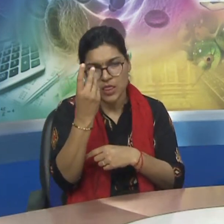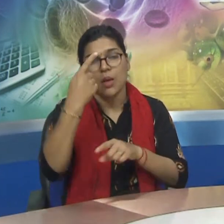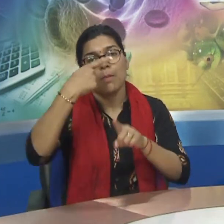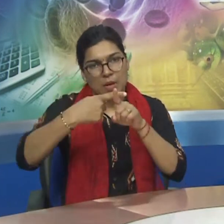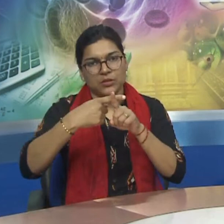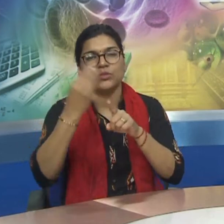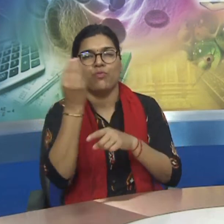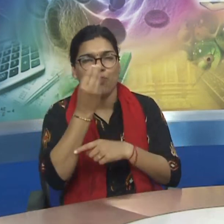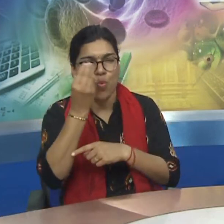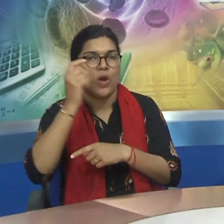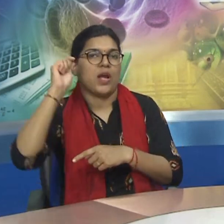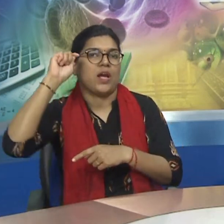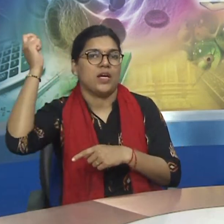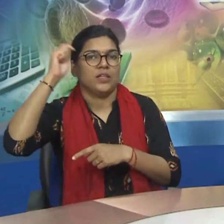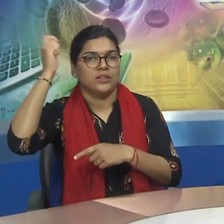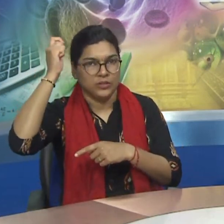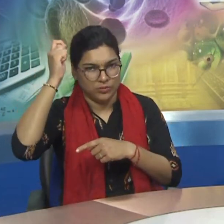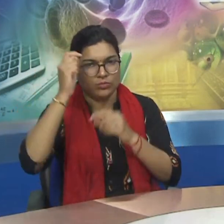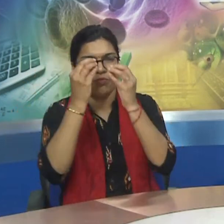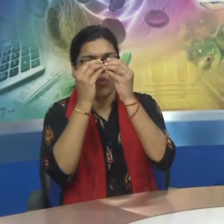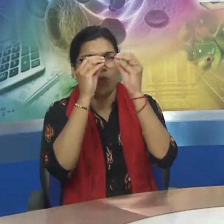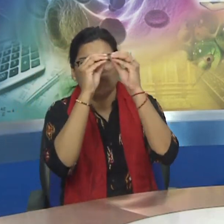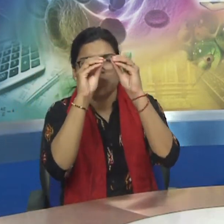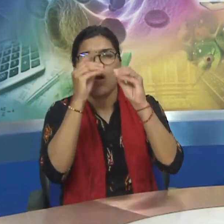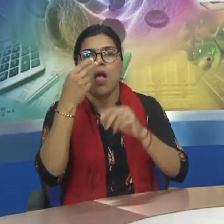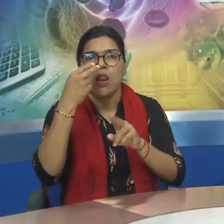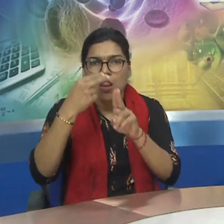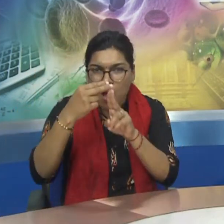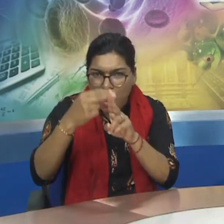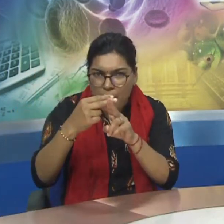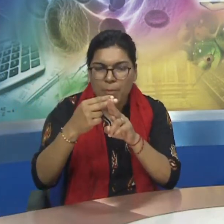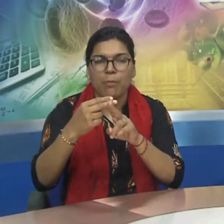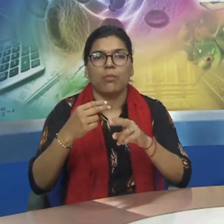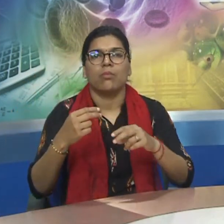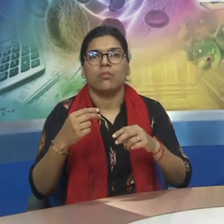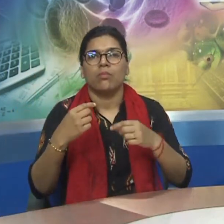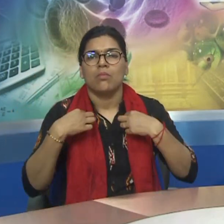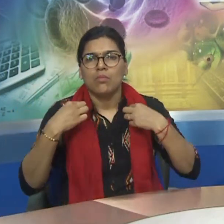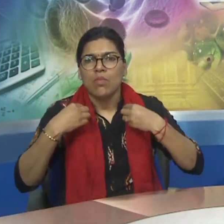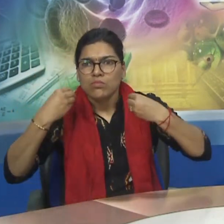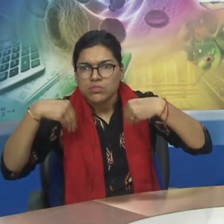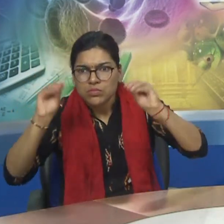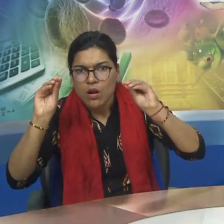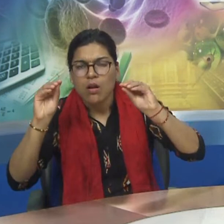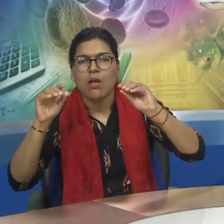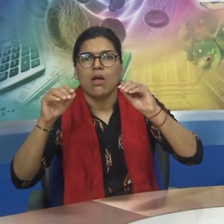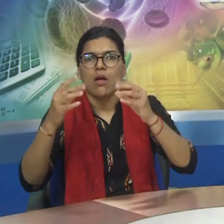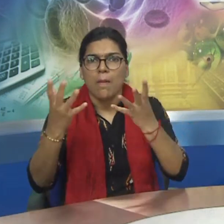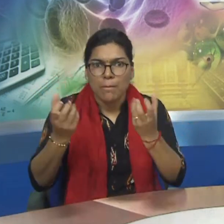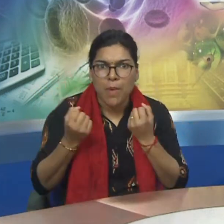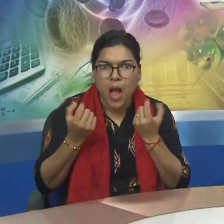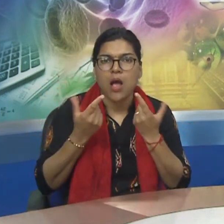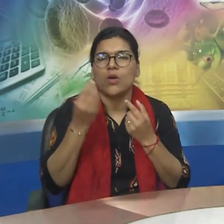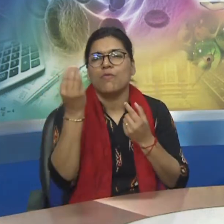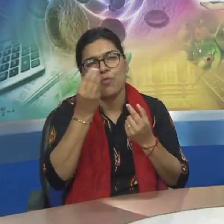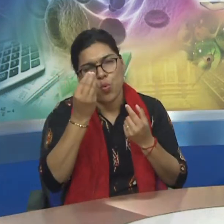In this, mathematics is also used and English is also used. So we can